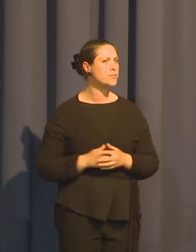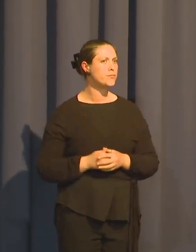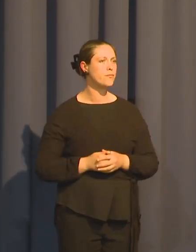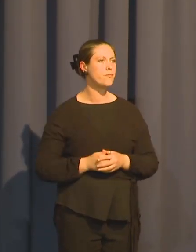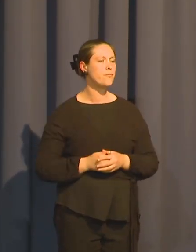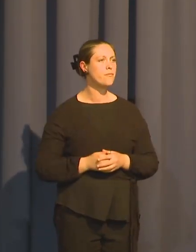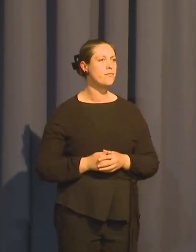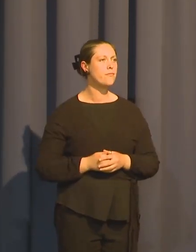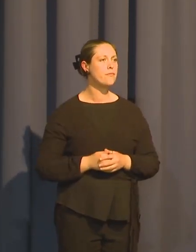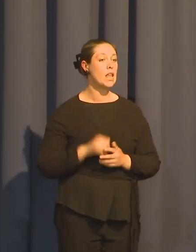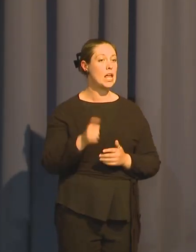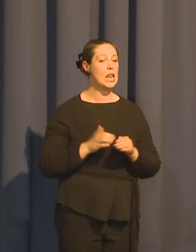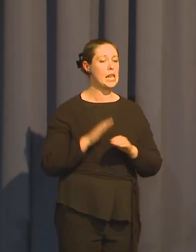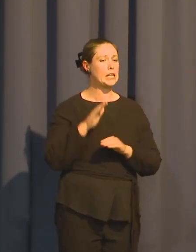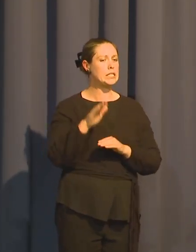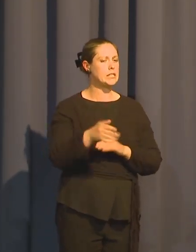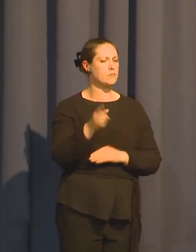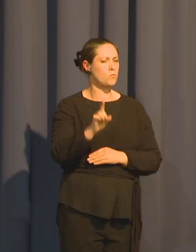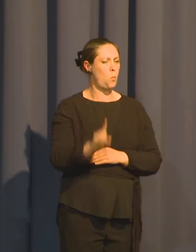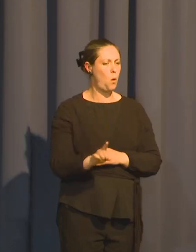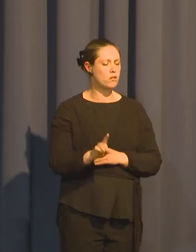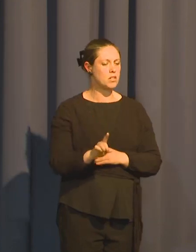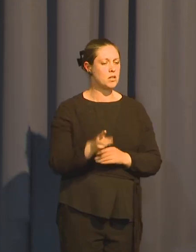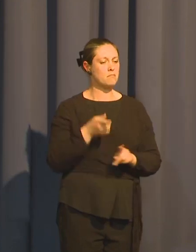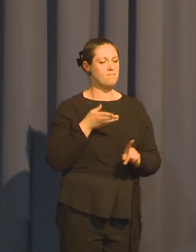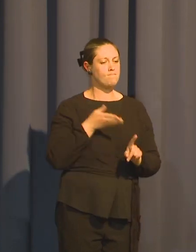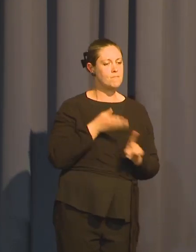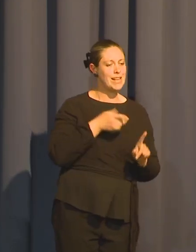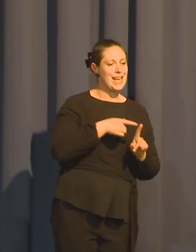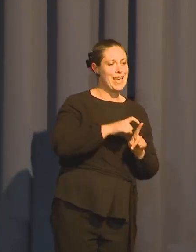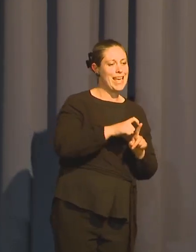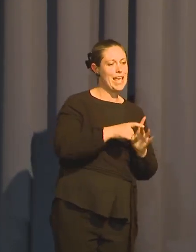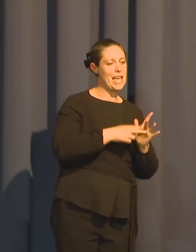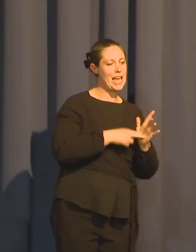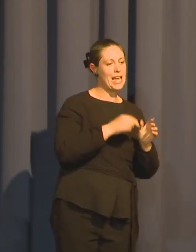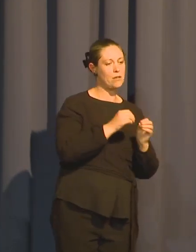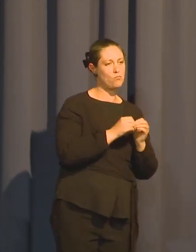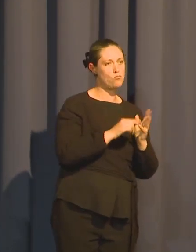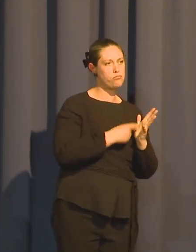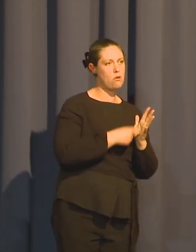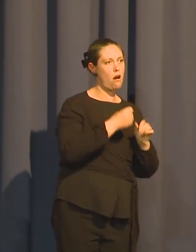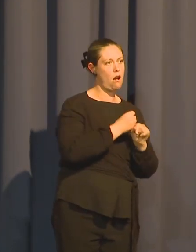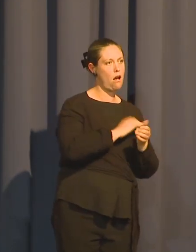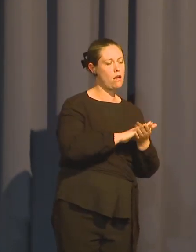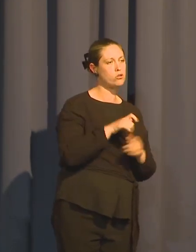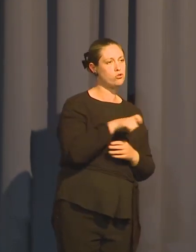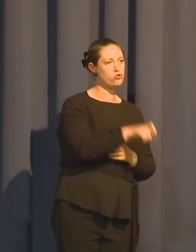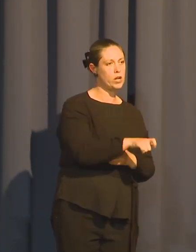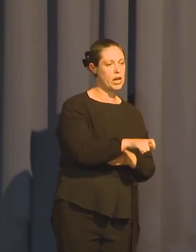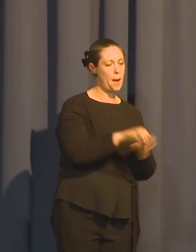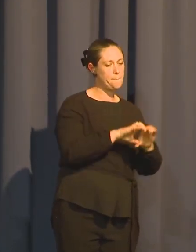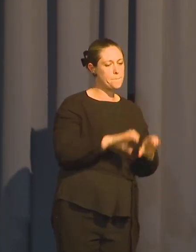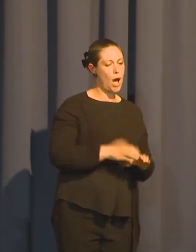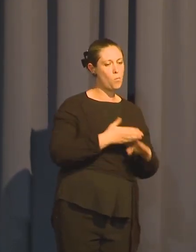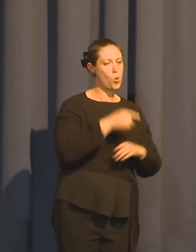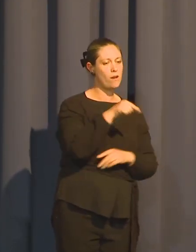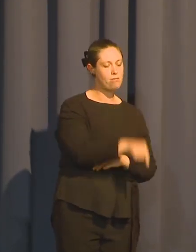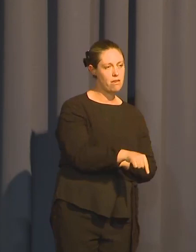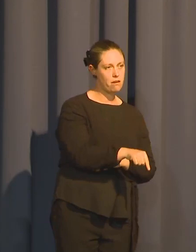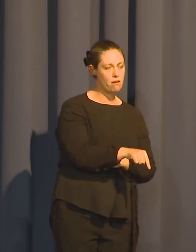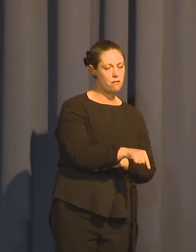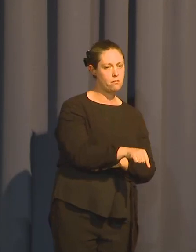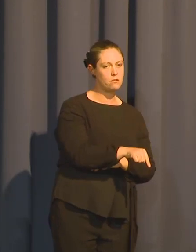what our next steps will be, both in regard to Edinburgh Street pipe work, which I'll talk about in a bit of detail, and